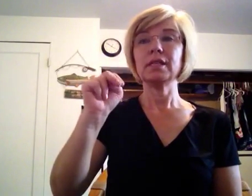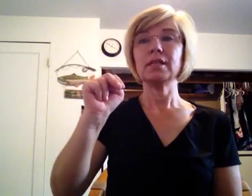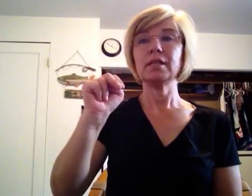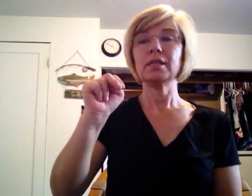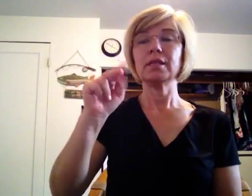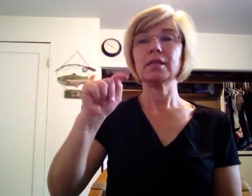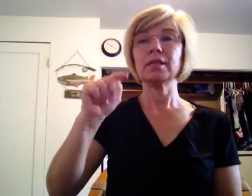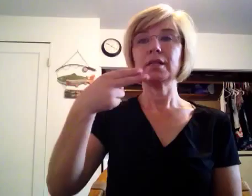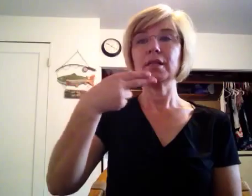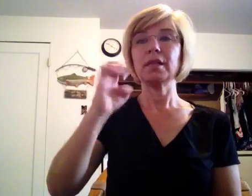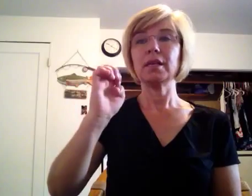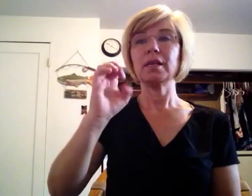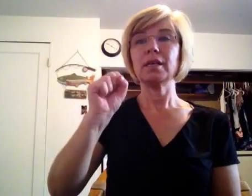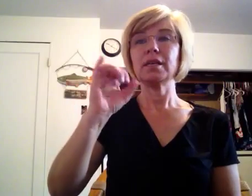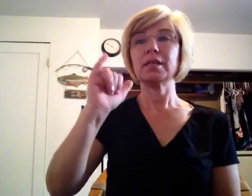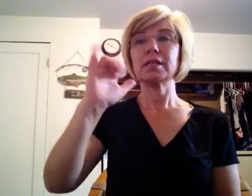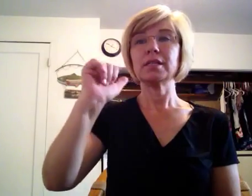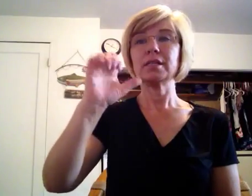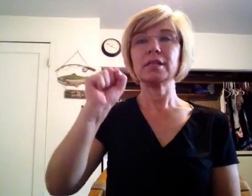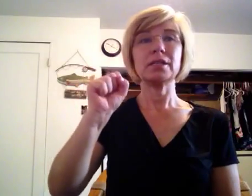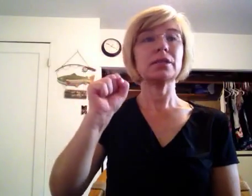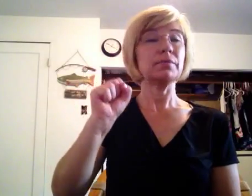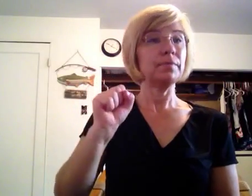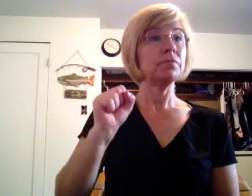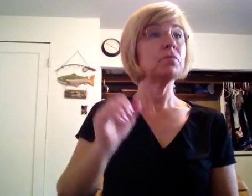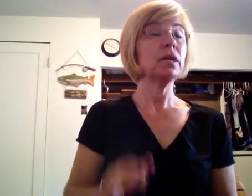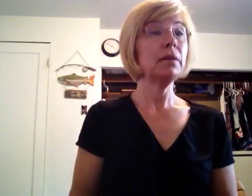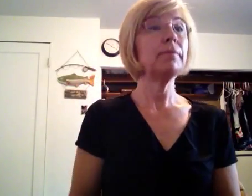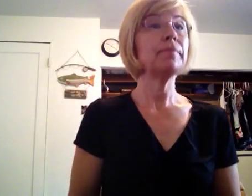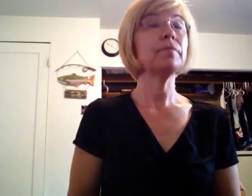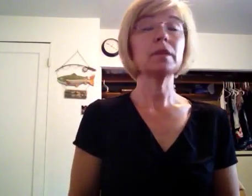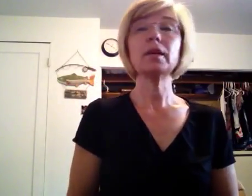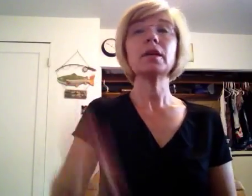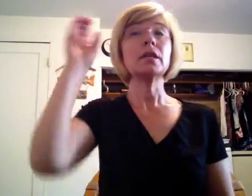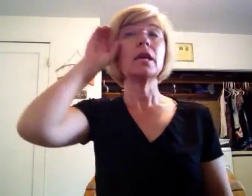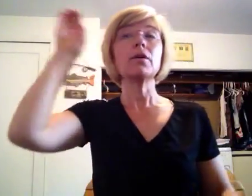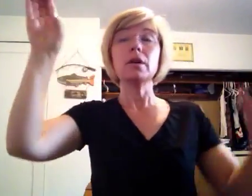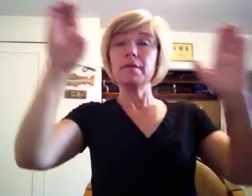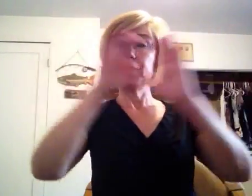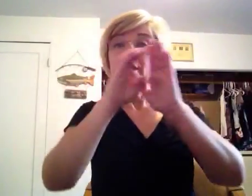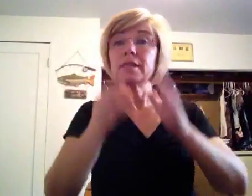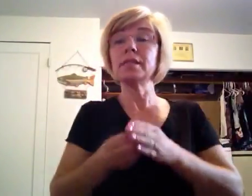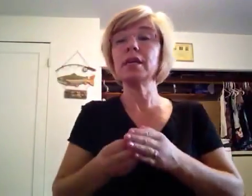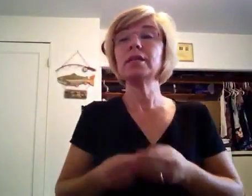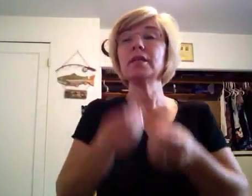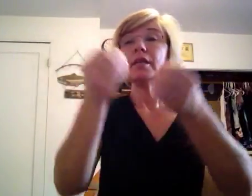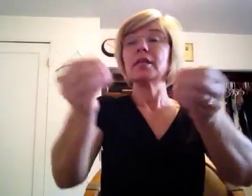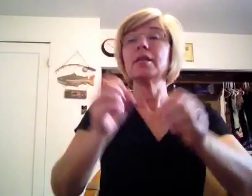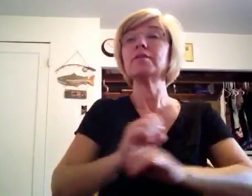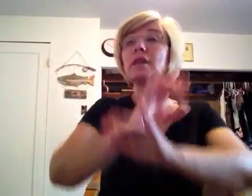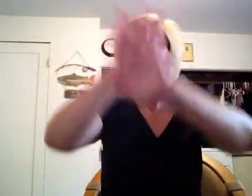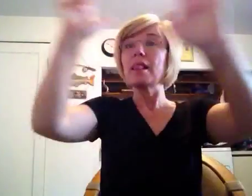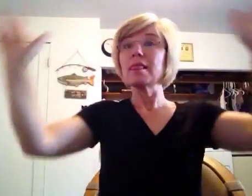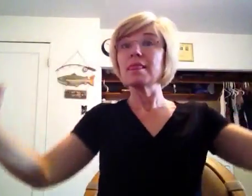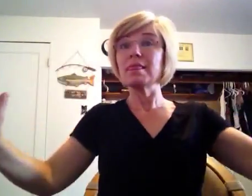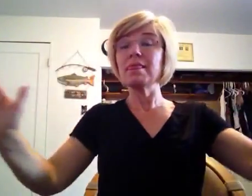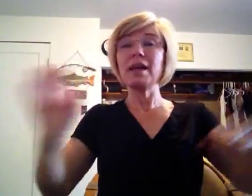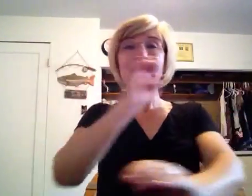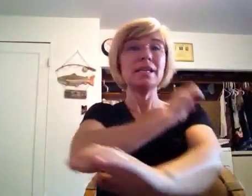The cycle of plants and how they make energy. The sun, which is light energy, water, minerals, and carbon dioxide are